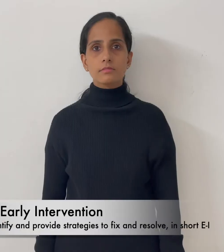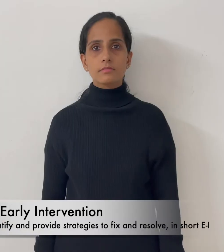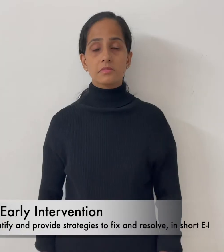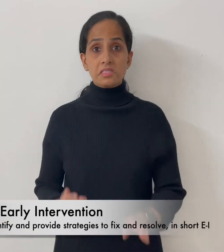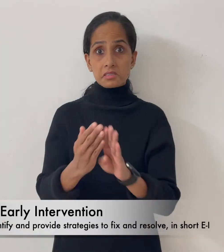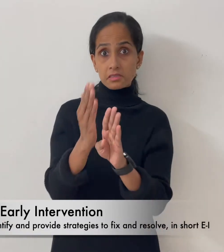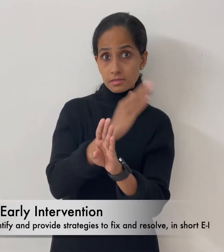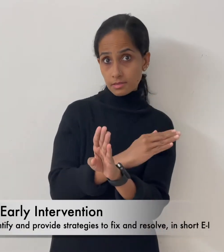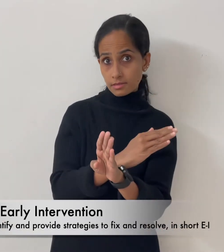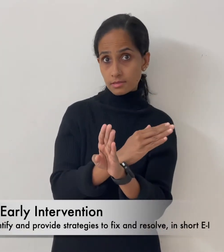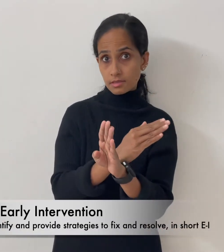Early intervention.